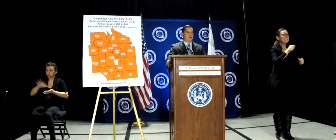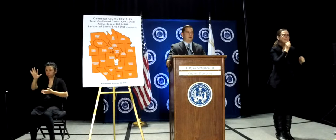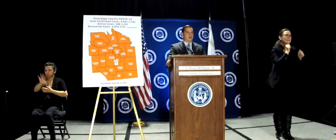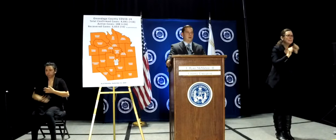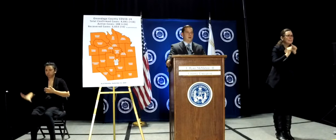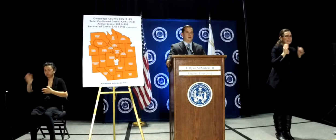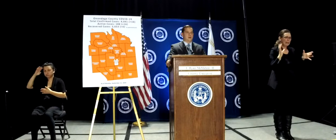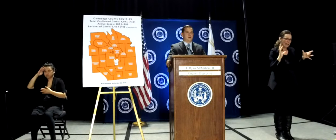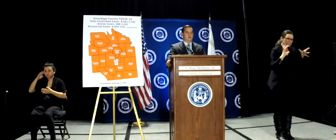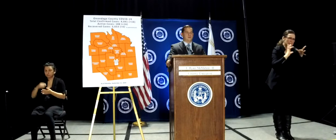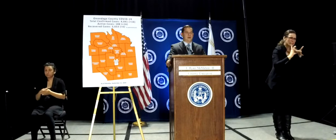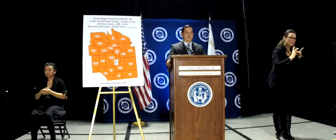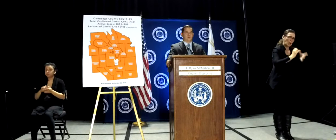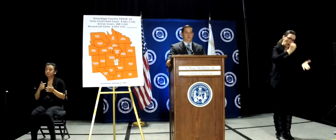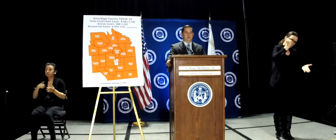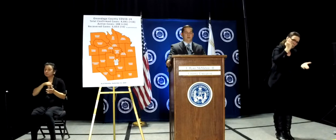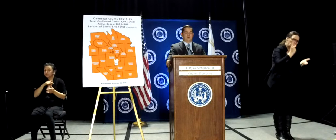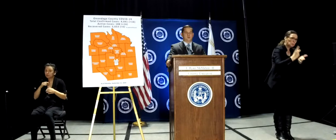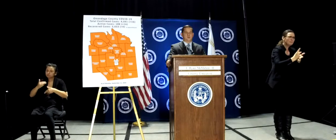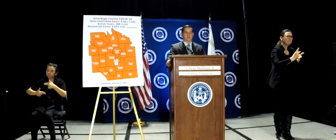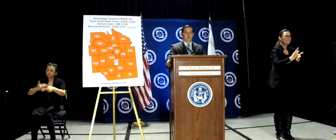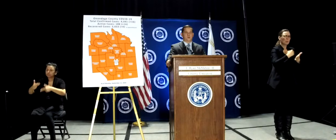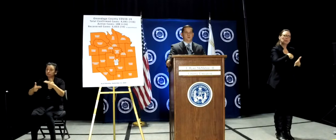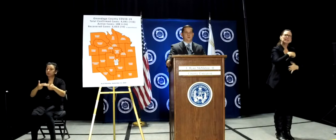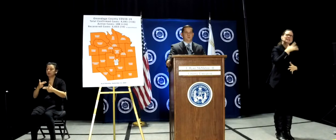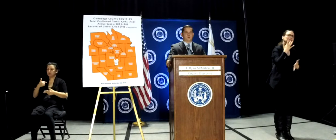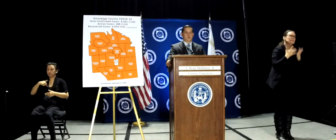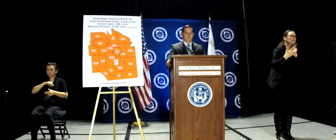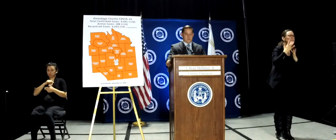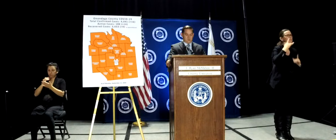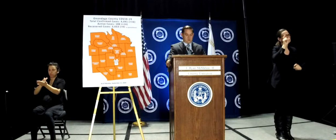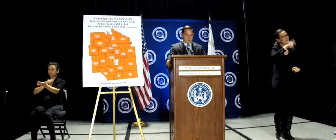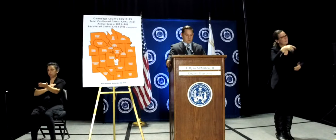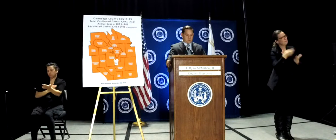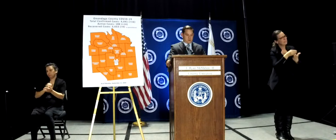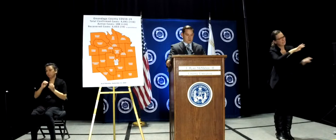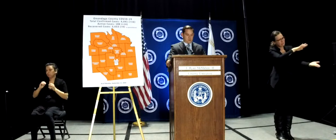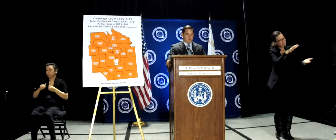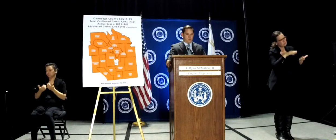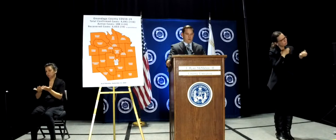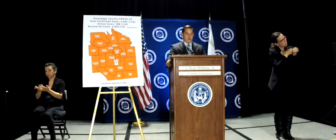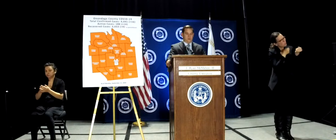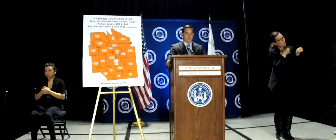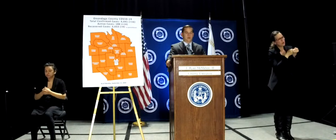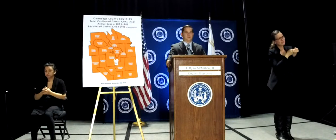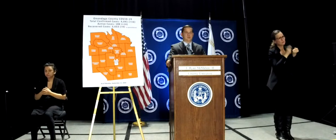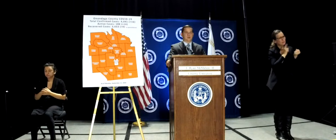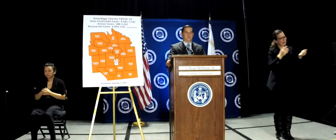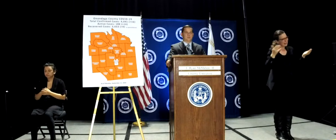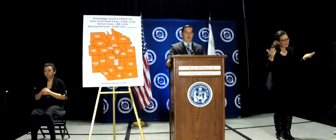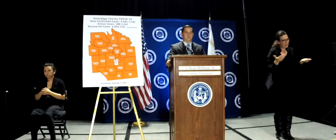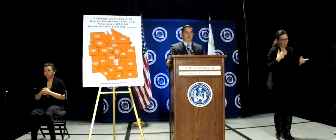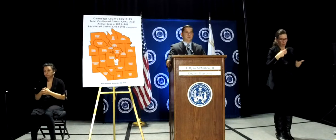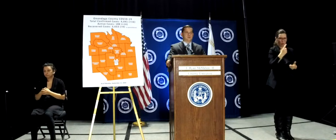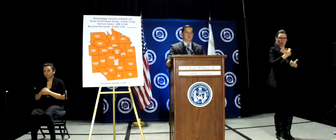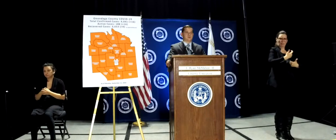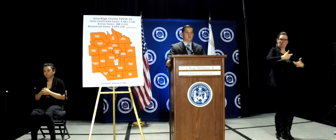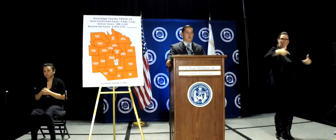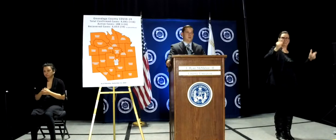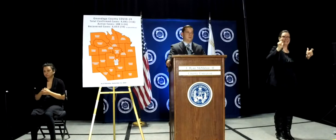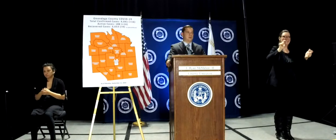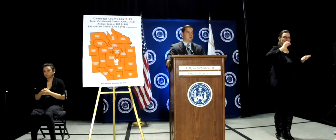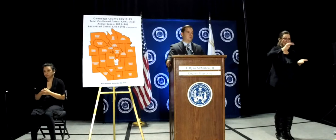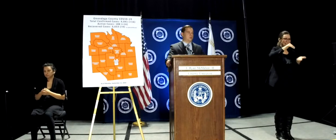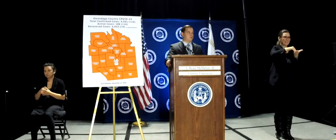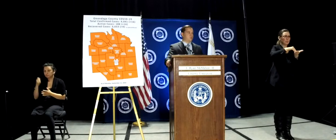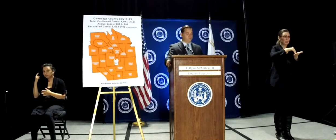provide and the fact that we're one of the largest employers in the community, and we are in tough shape, not because of decisions